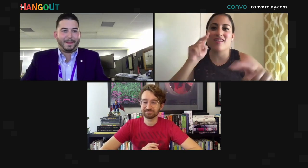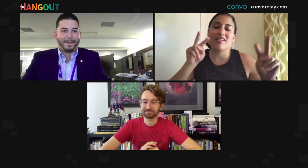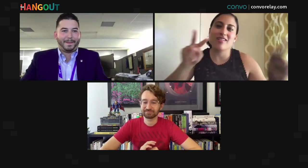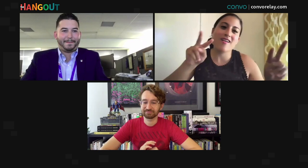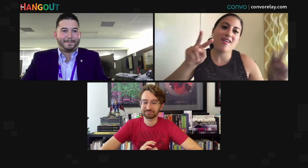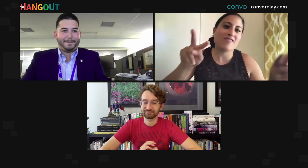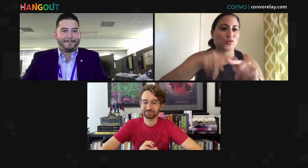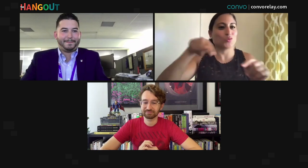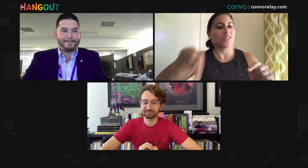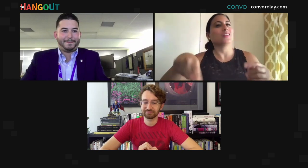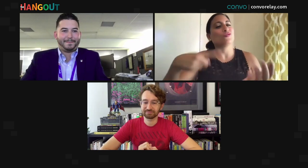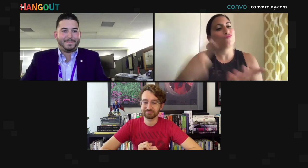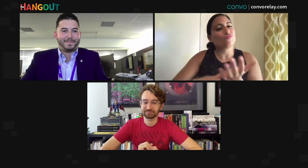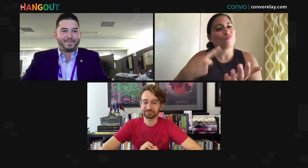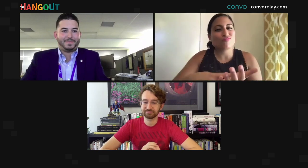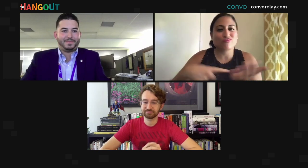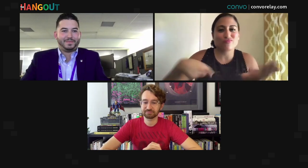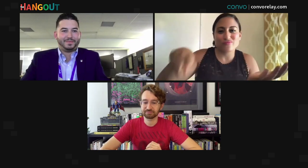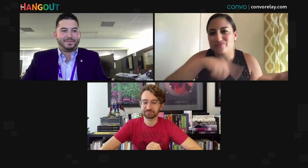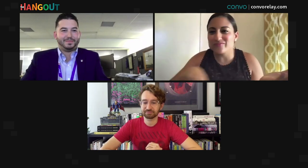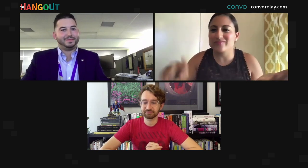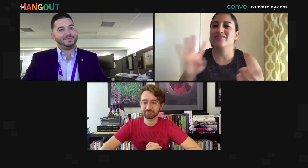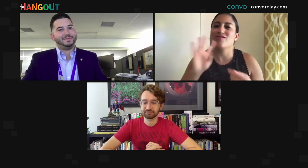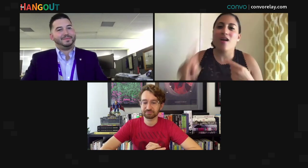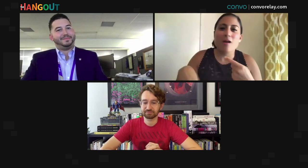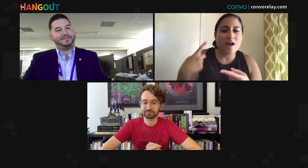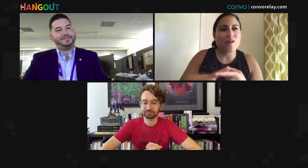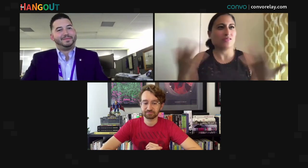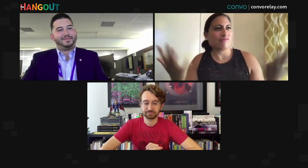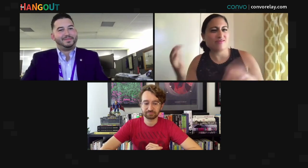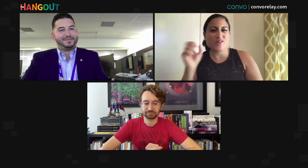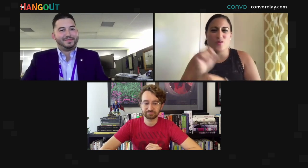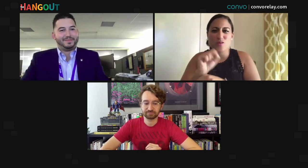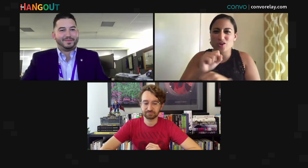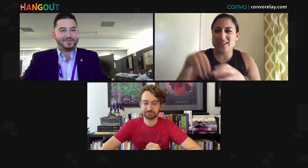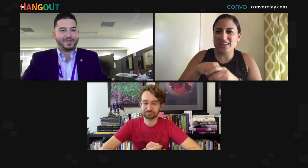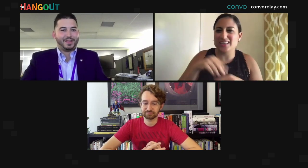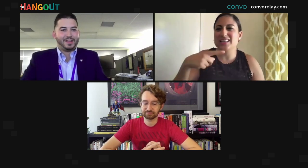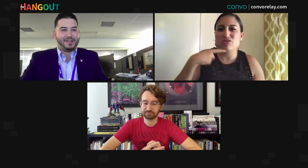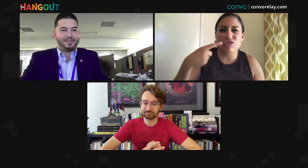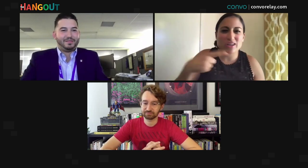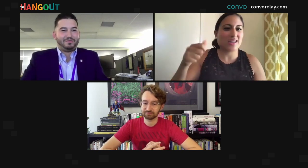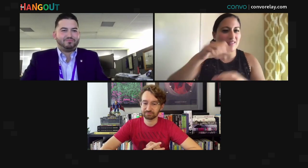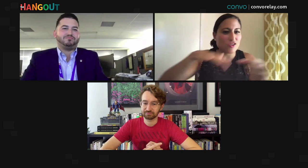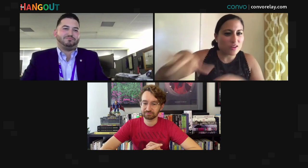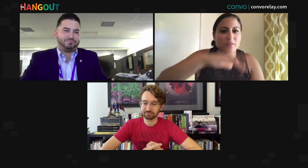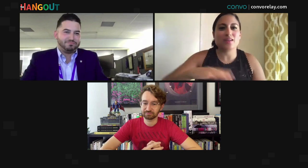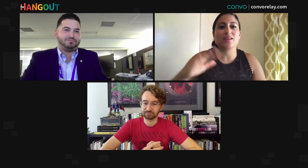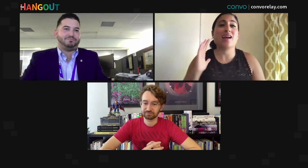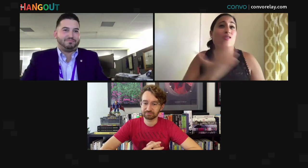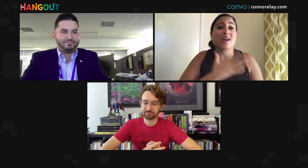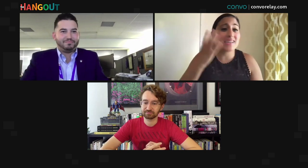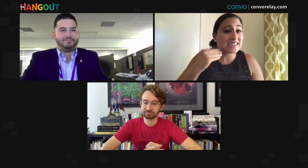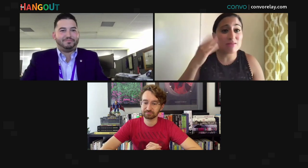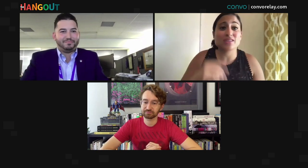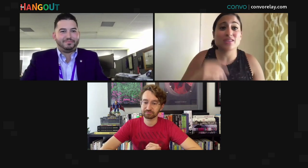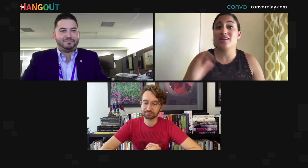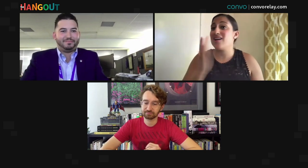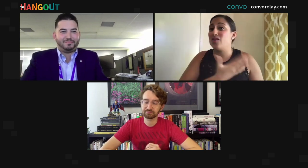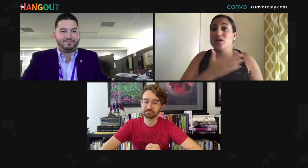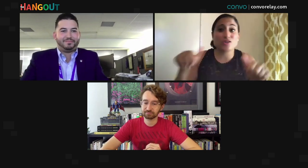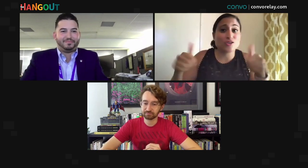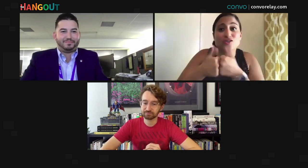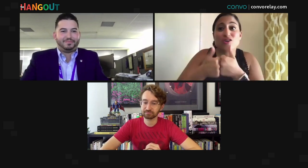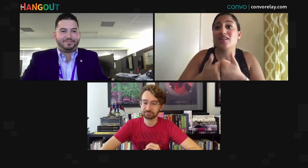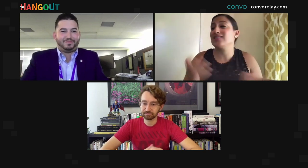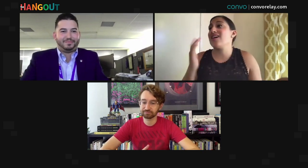All right, this is Sharon talking, and I've been looking forward to having this discussion with all of you to talk about working in a hearing